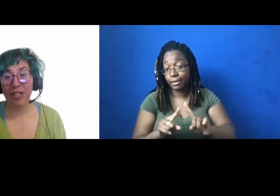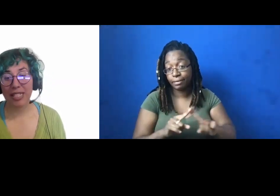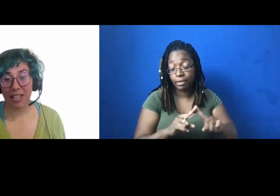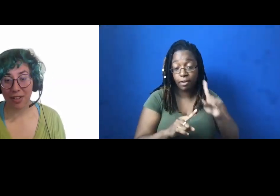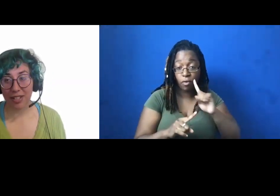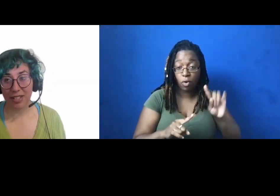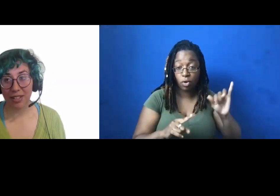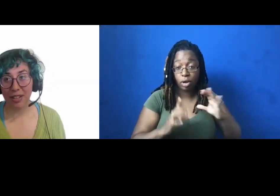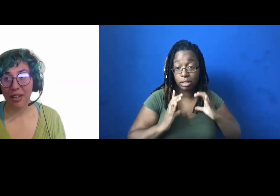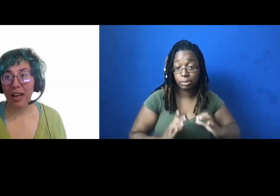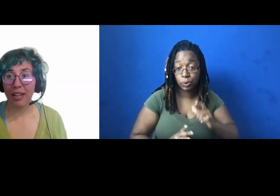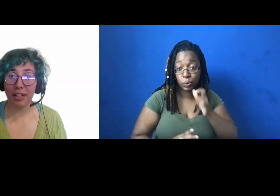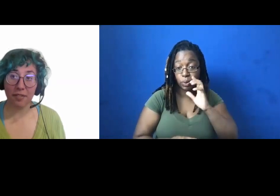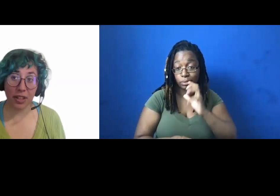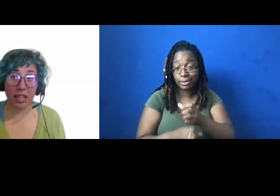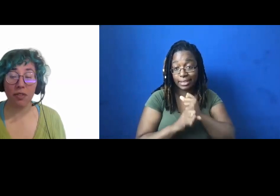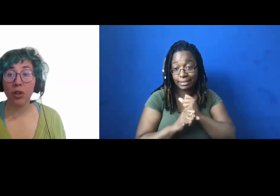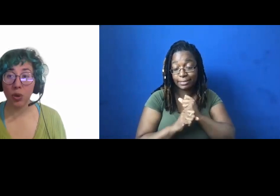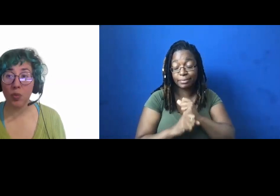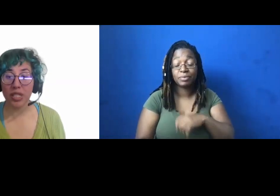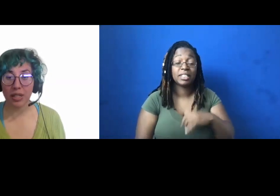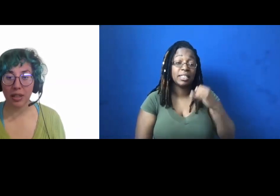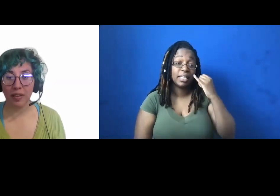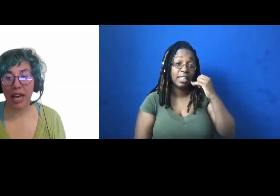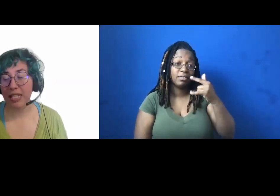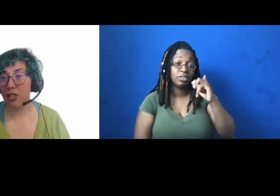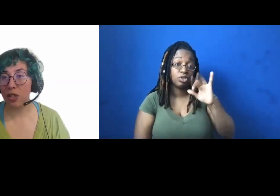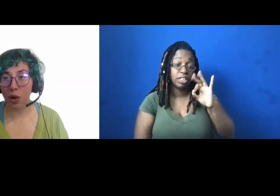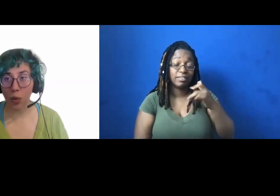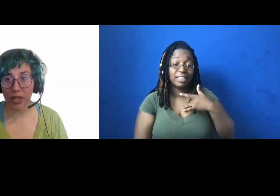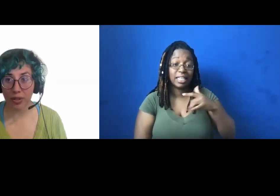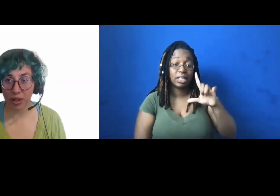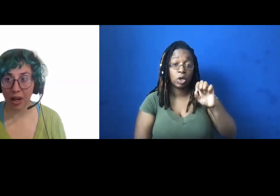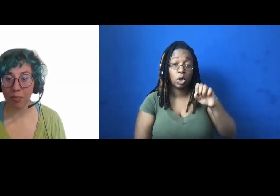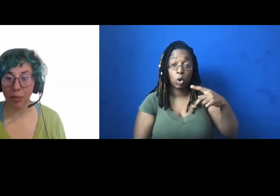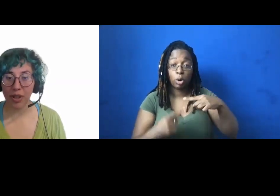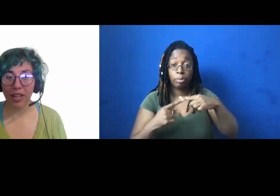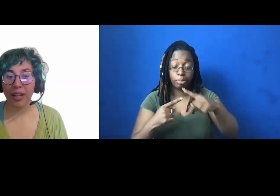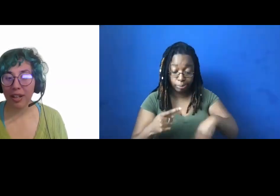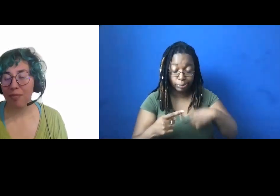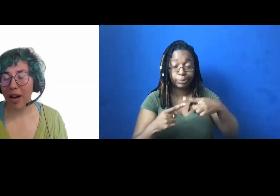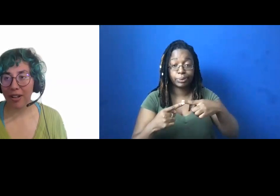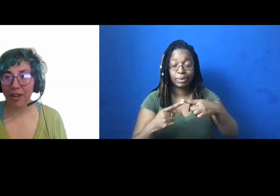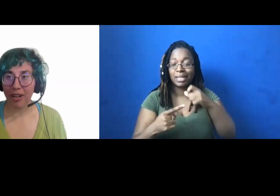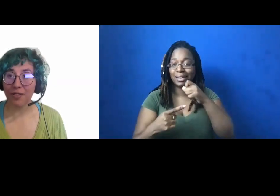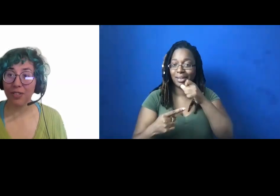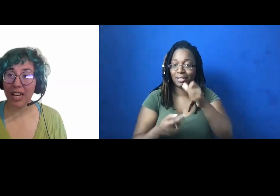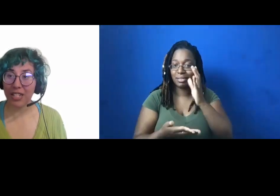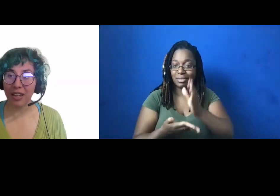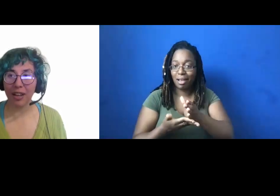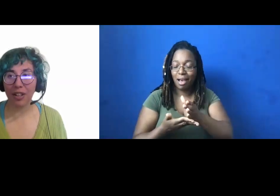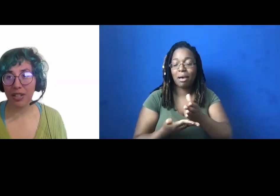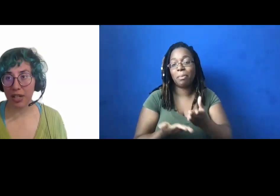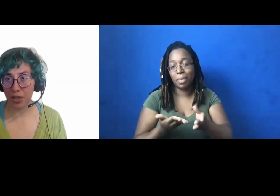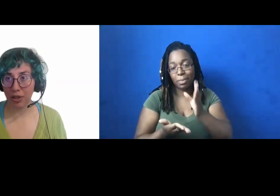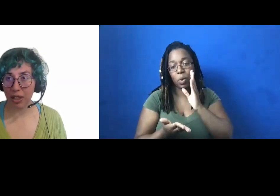that receive it. And if the GIF loops and has no way to stop, it might cause